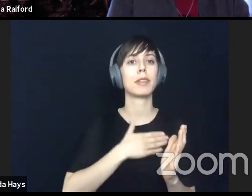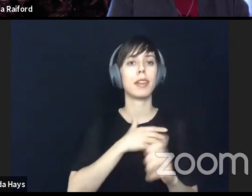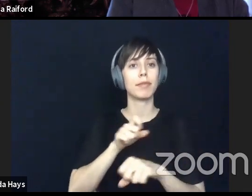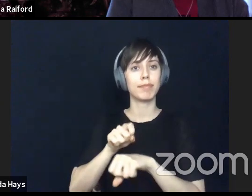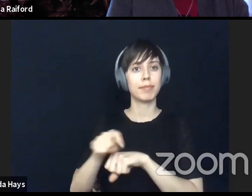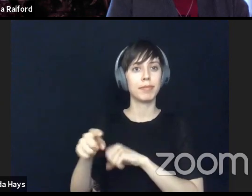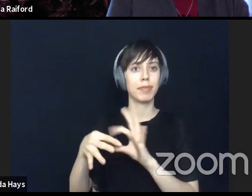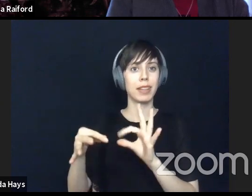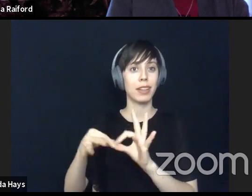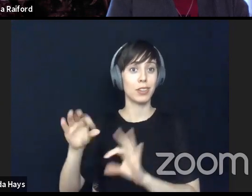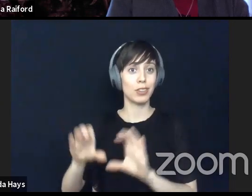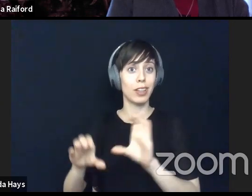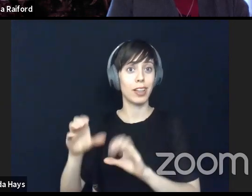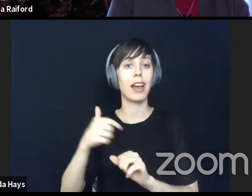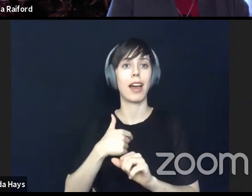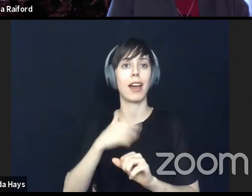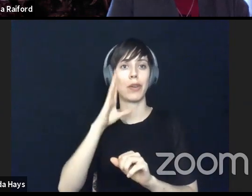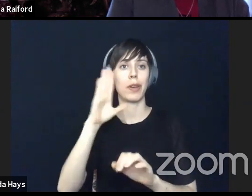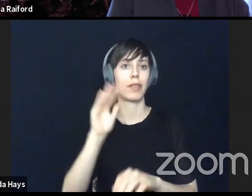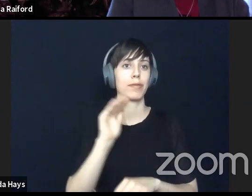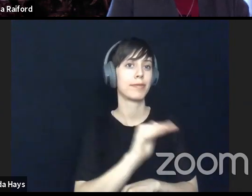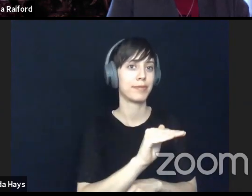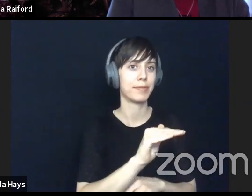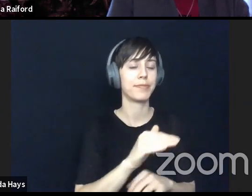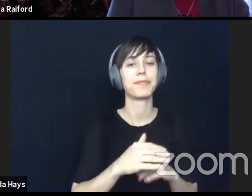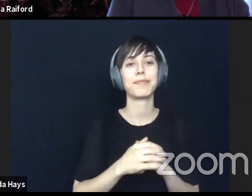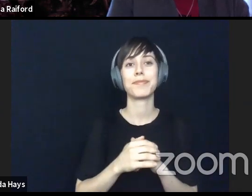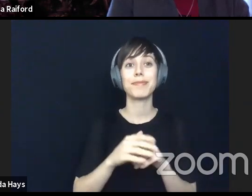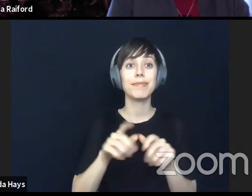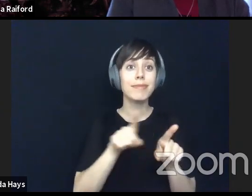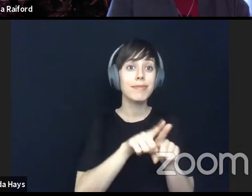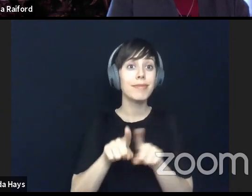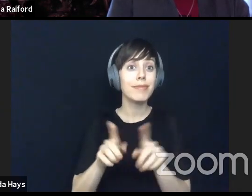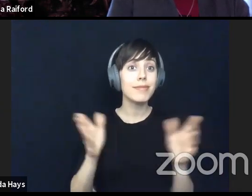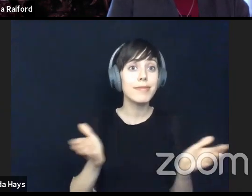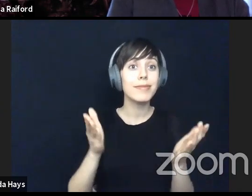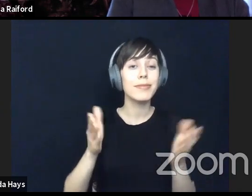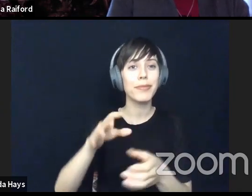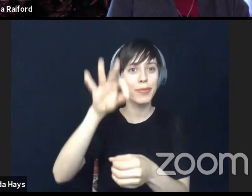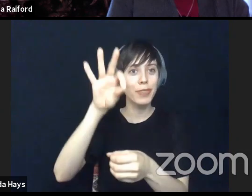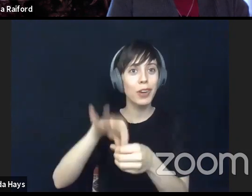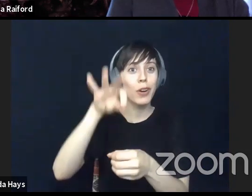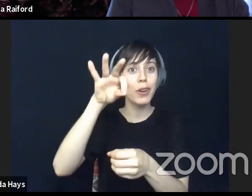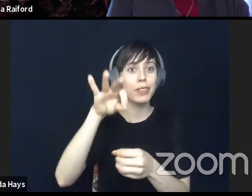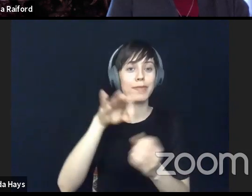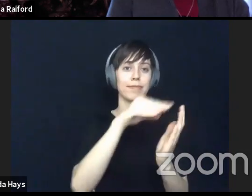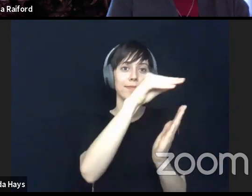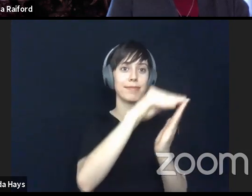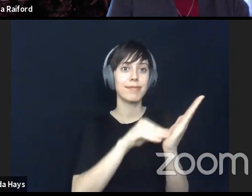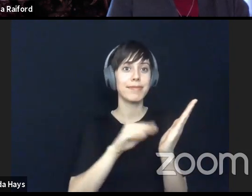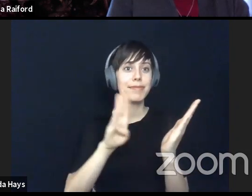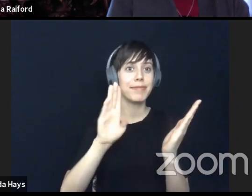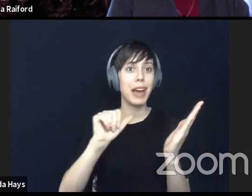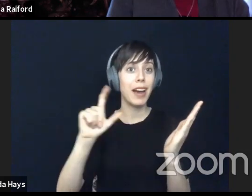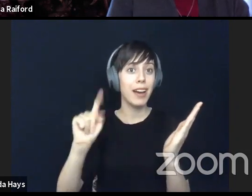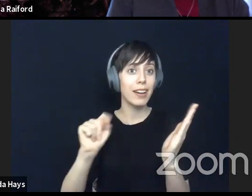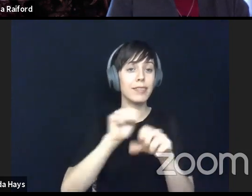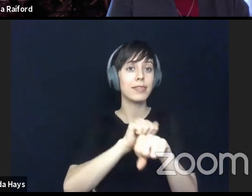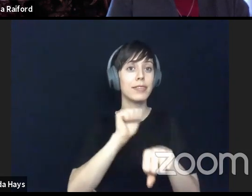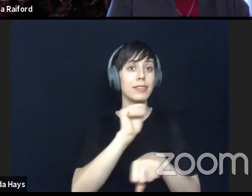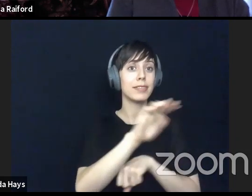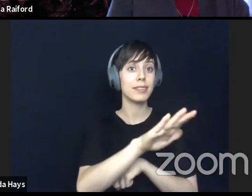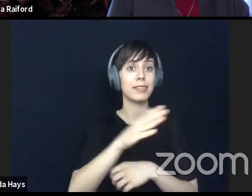those. And also you have to get your ballots in. So make sure that you put them in the mail by May 14th or drop them off in